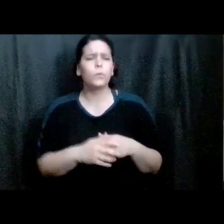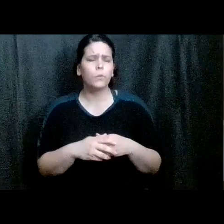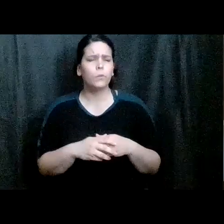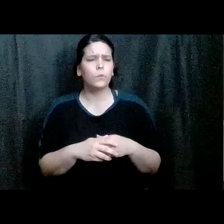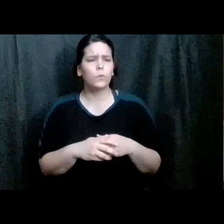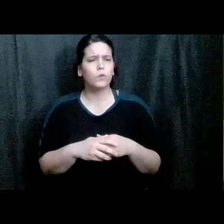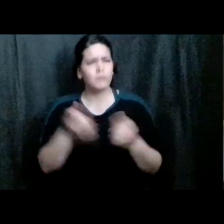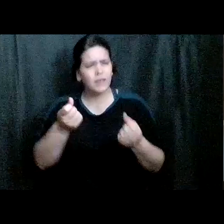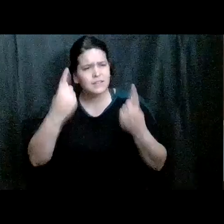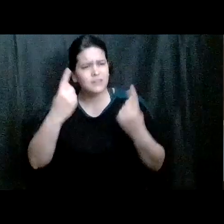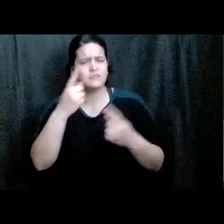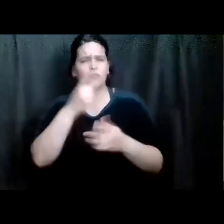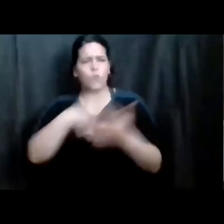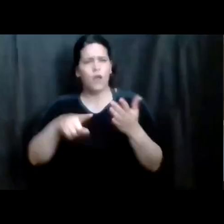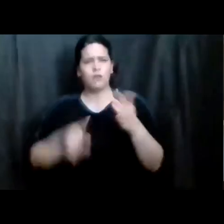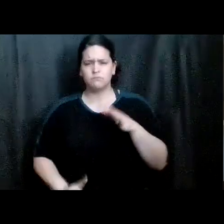make sense of what comes up.